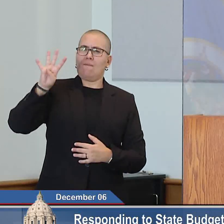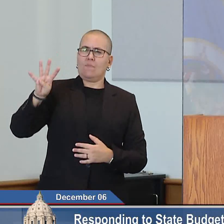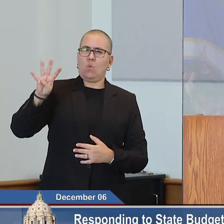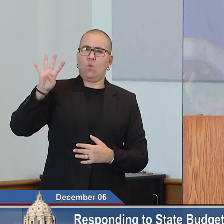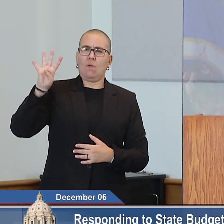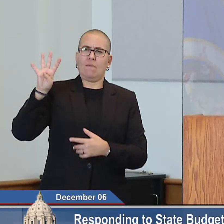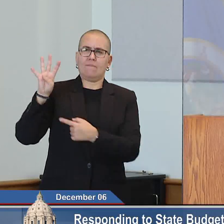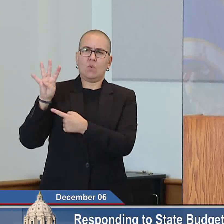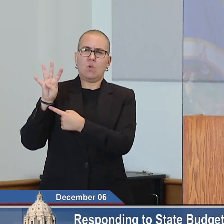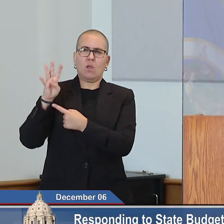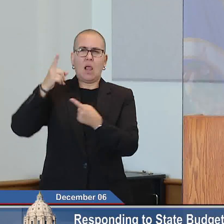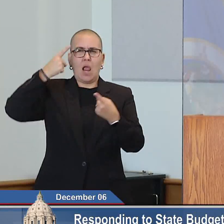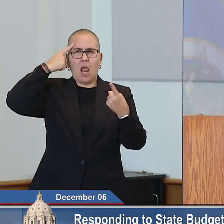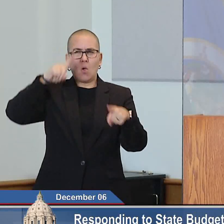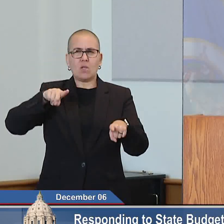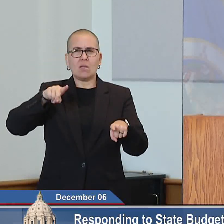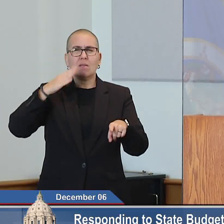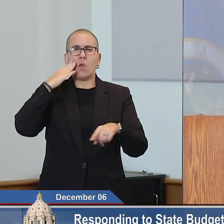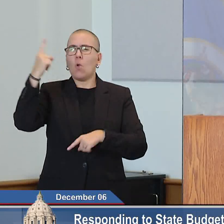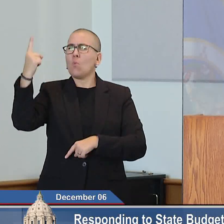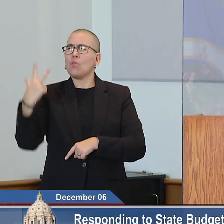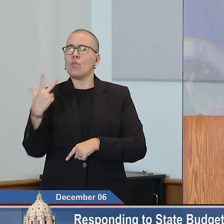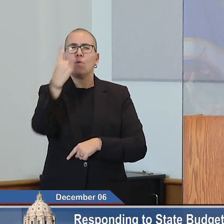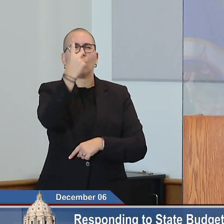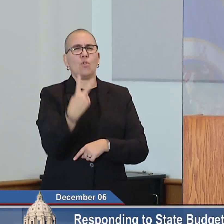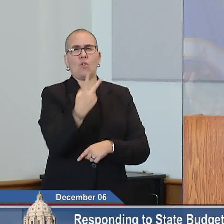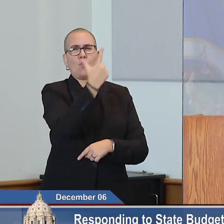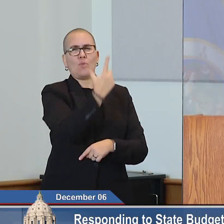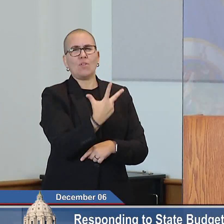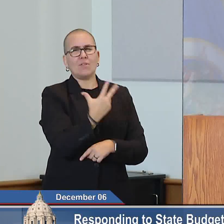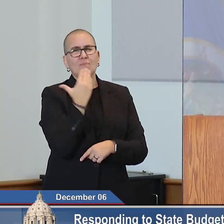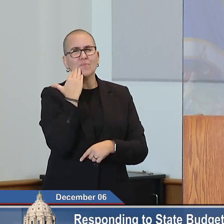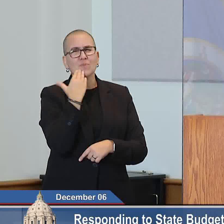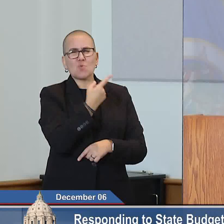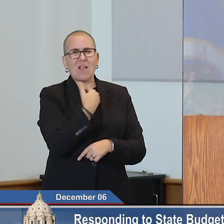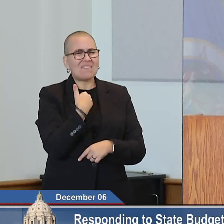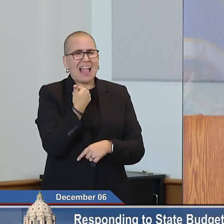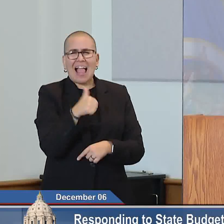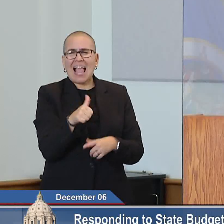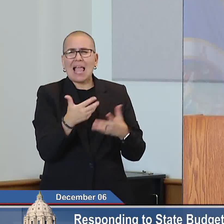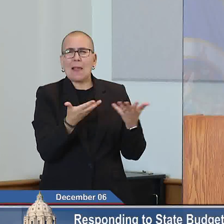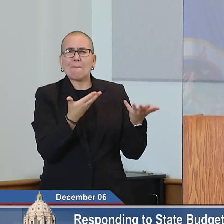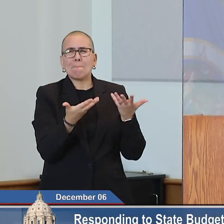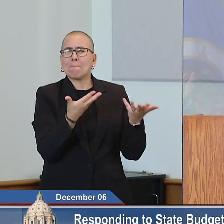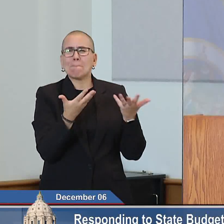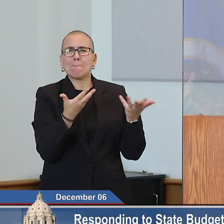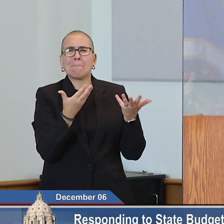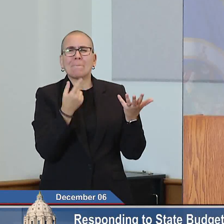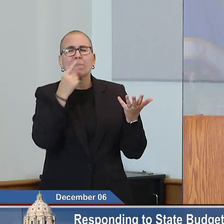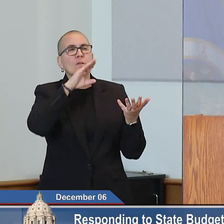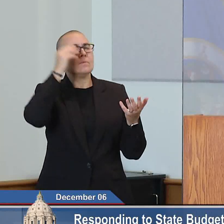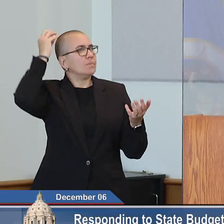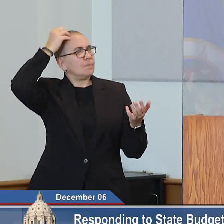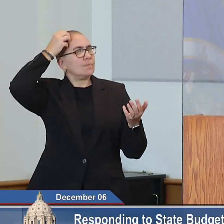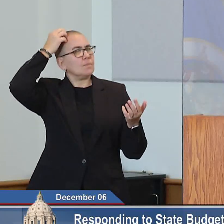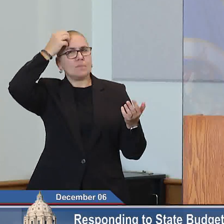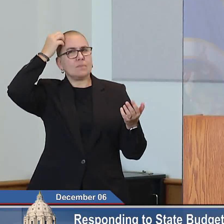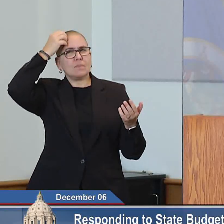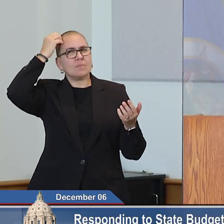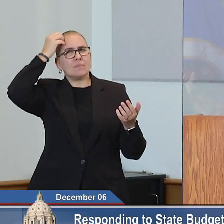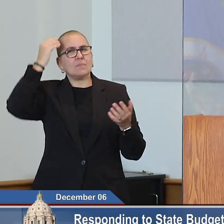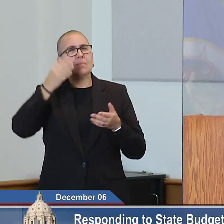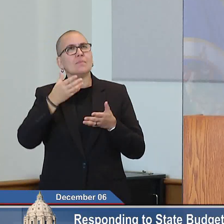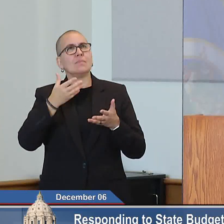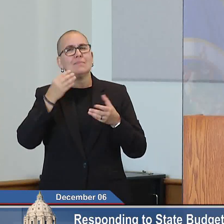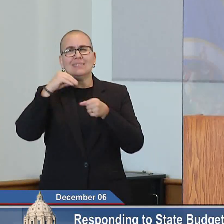1-3rd, 1-3rd. Do you have any similar ratios in your brain as you start to produce your budget for using this surplus?